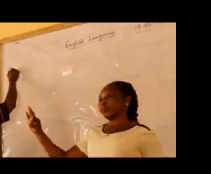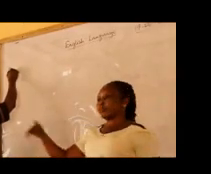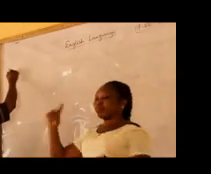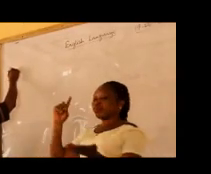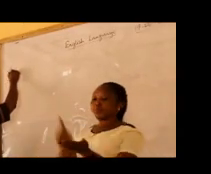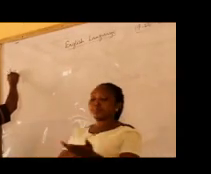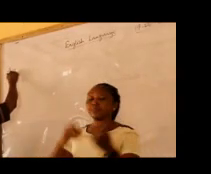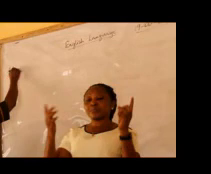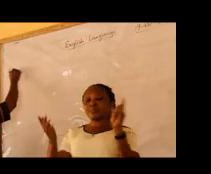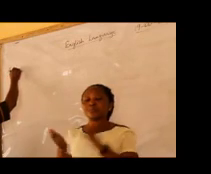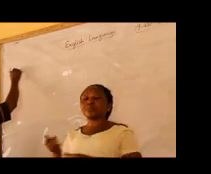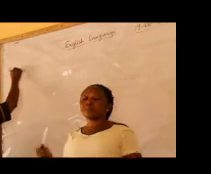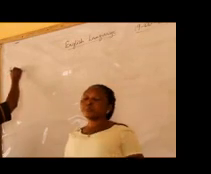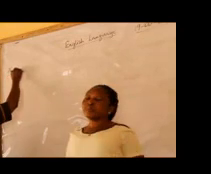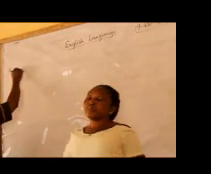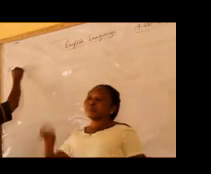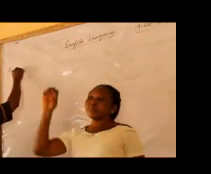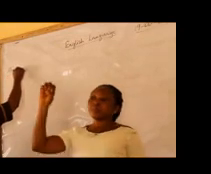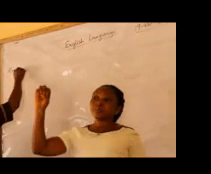argumentative